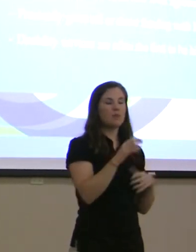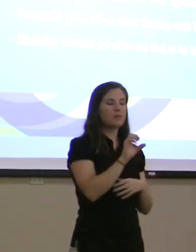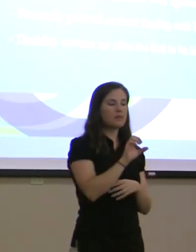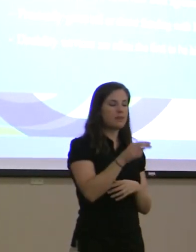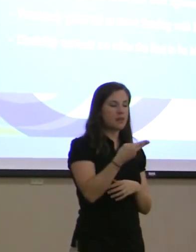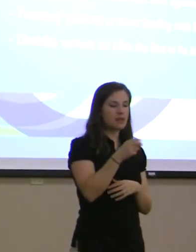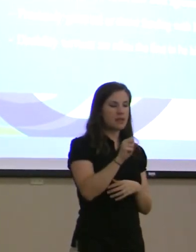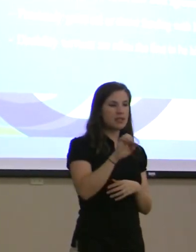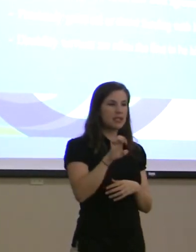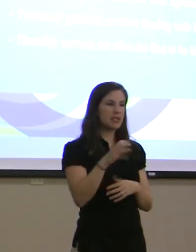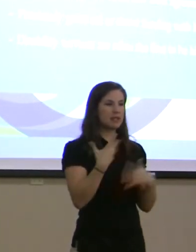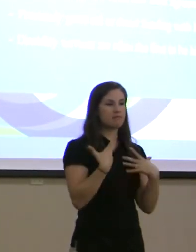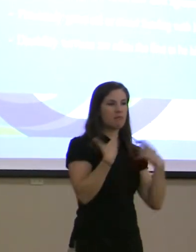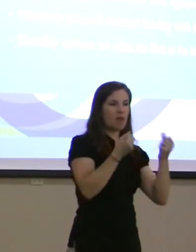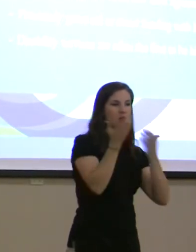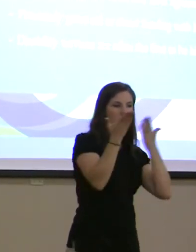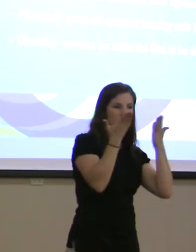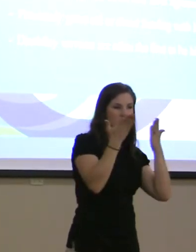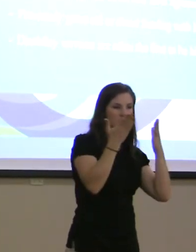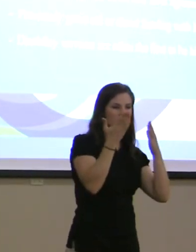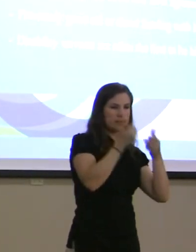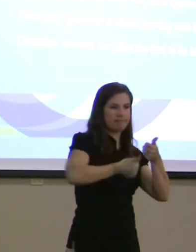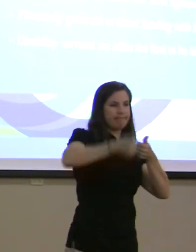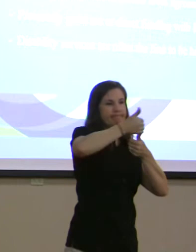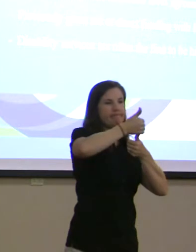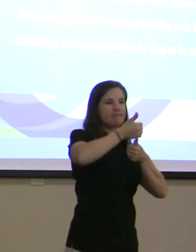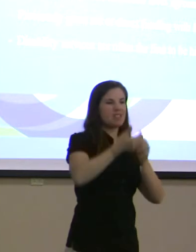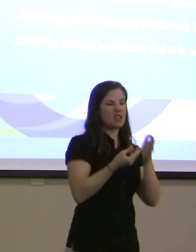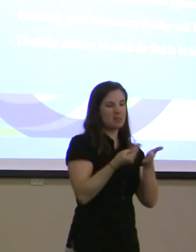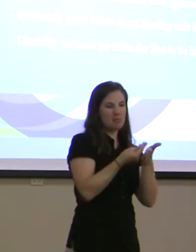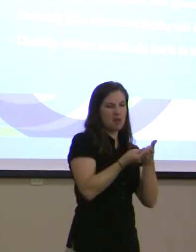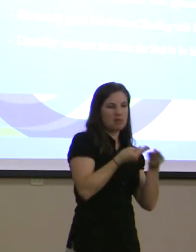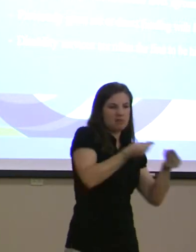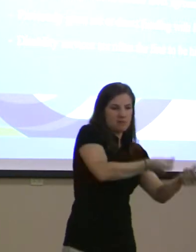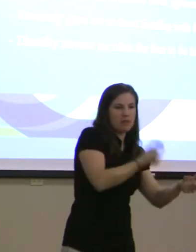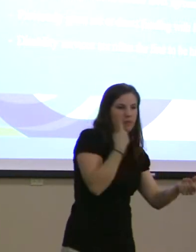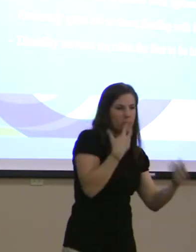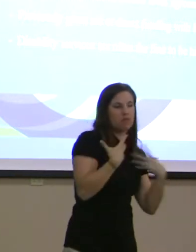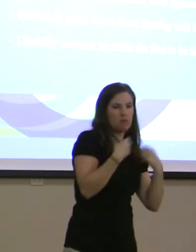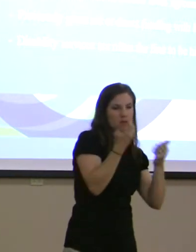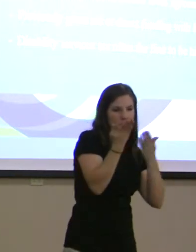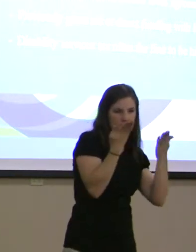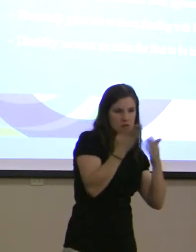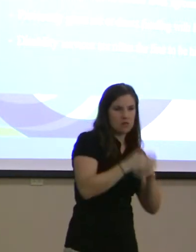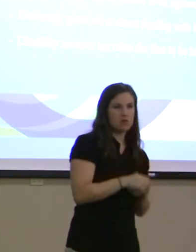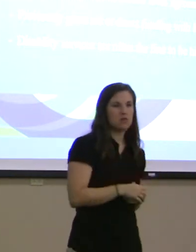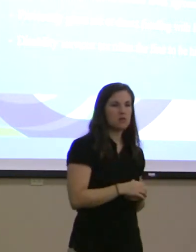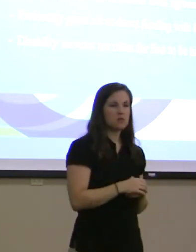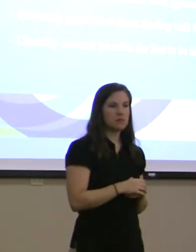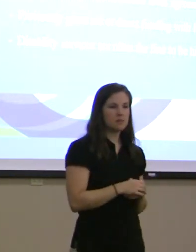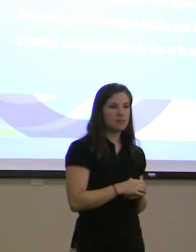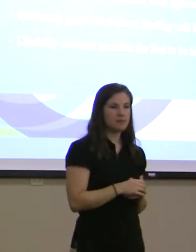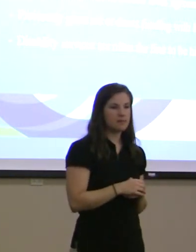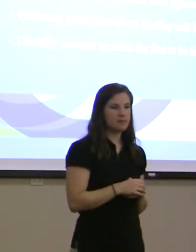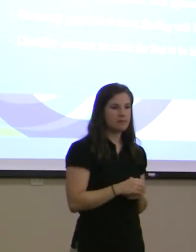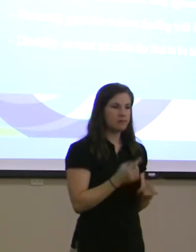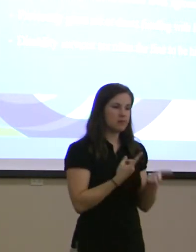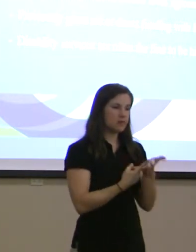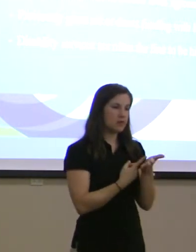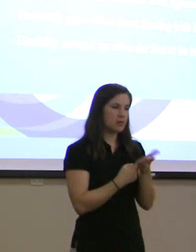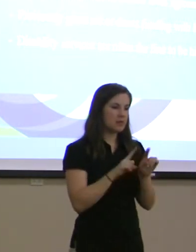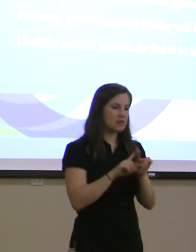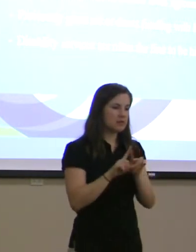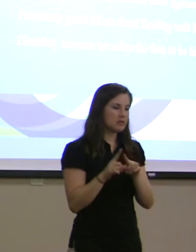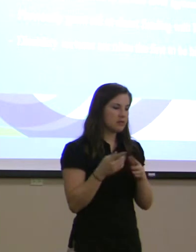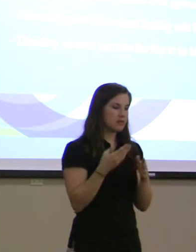executive, it's our, which funds health services really in Ireland. And we talked there about the service level